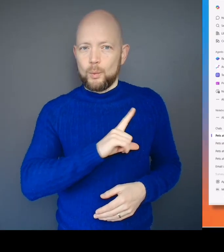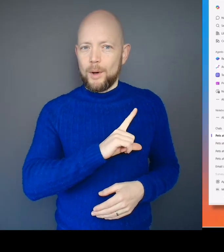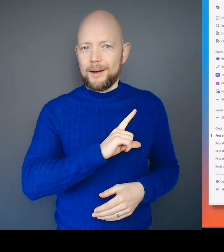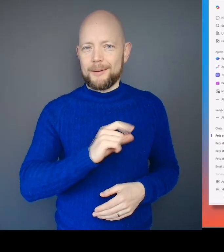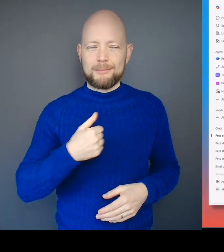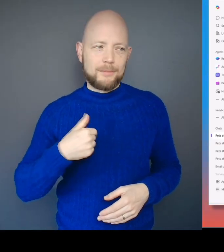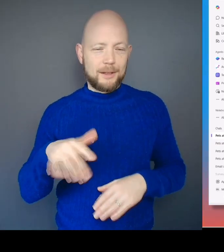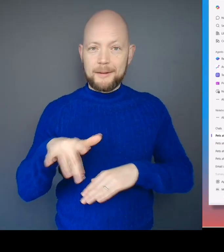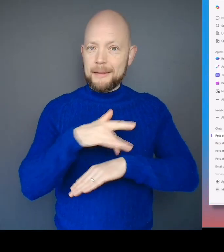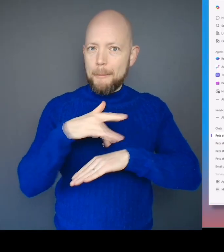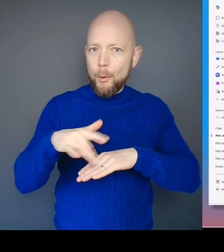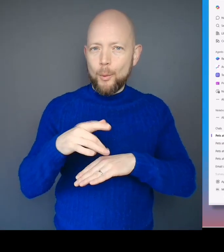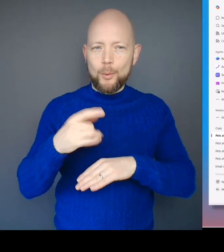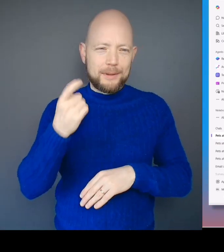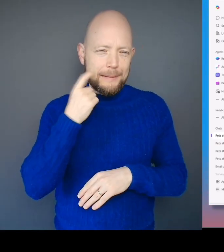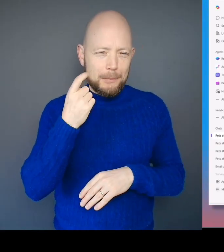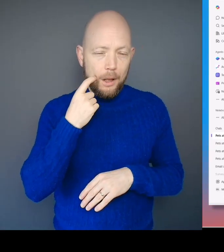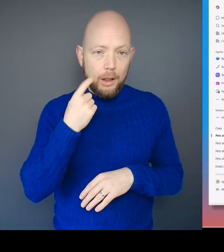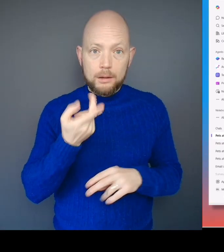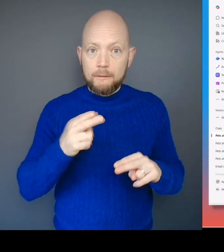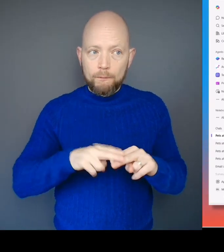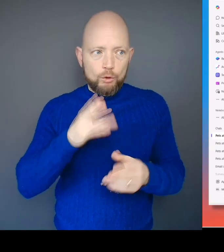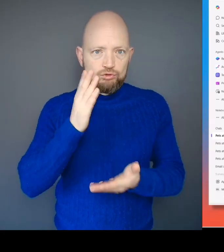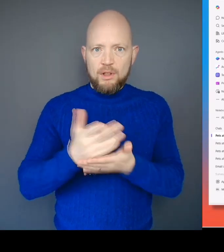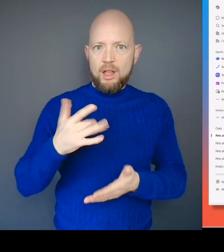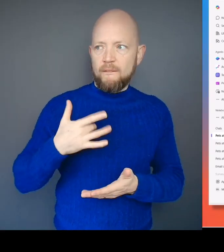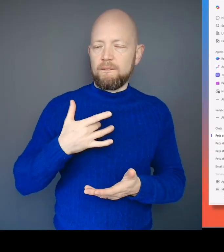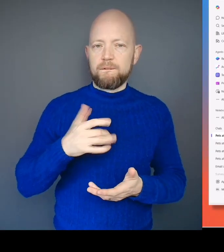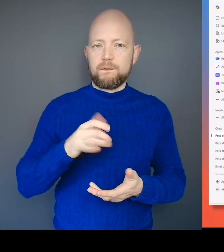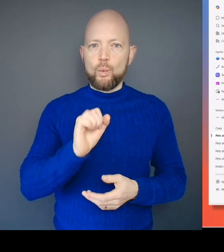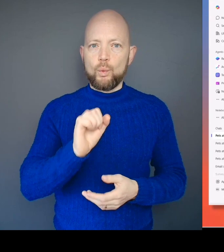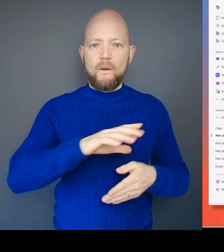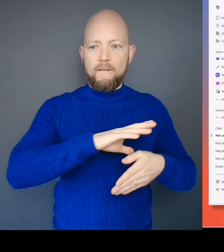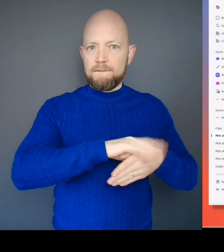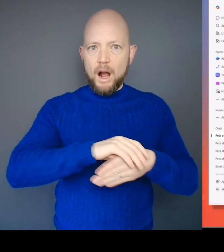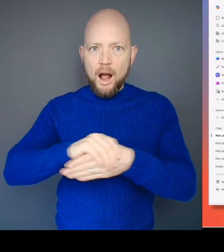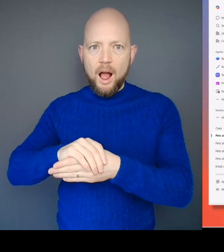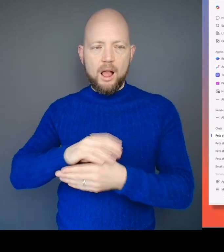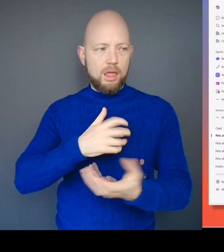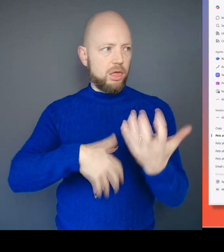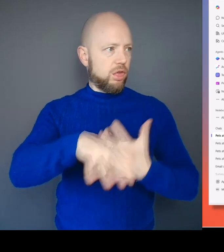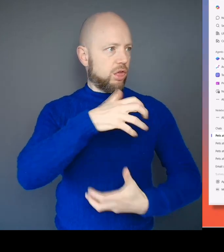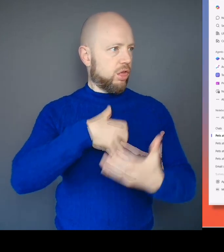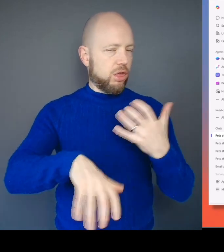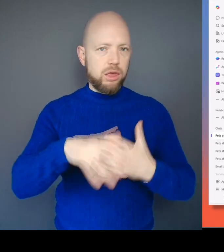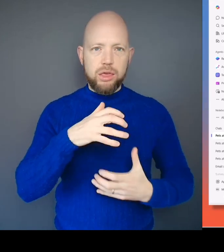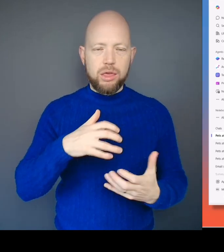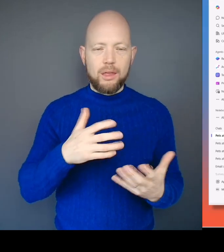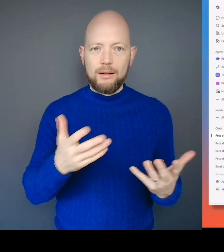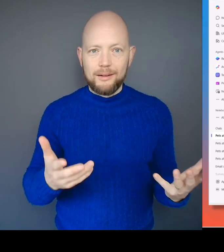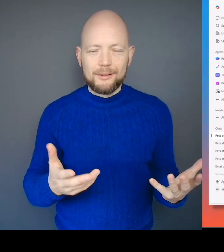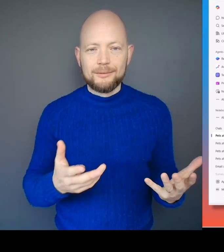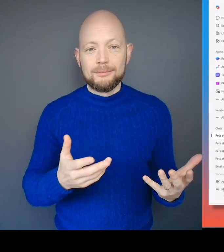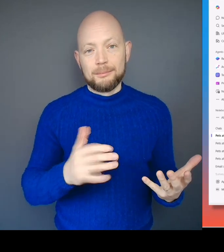demo system here, where I've only got one nice, neat document, it probably would have found it. But like I said, in the real world environment where you might have multiple things